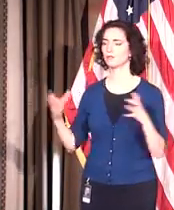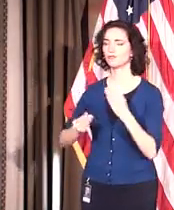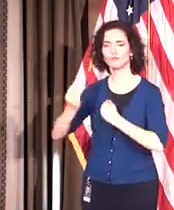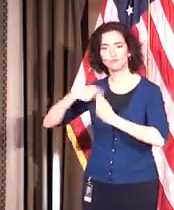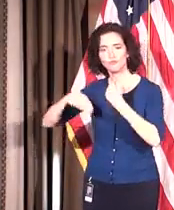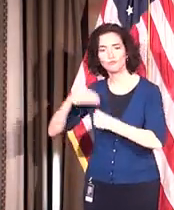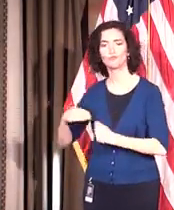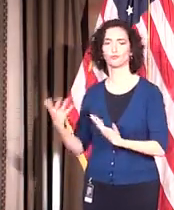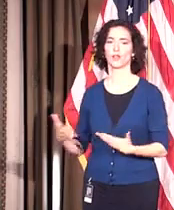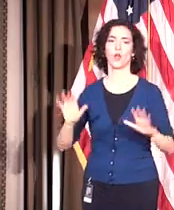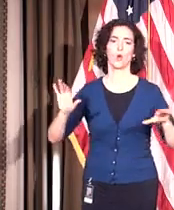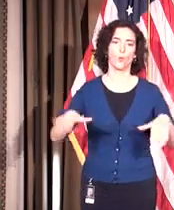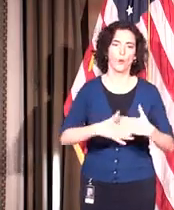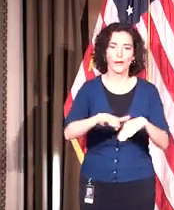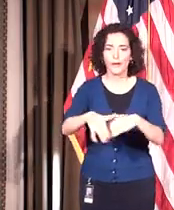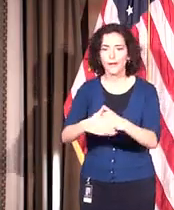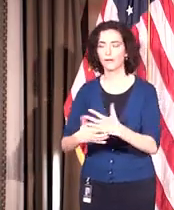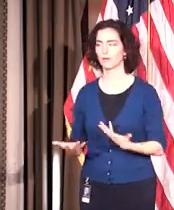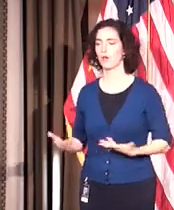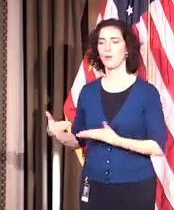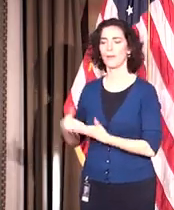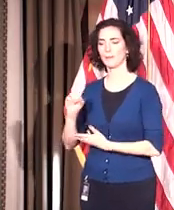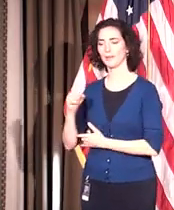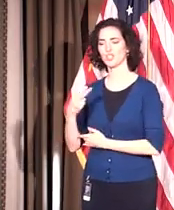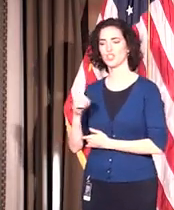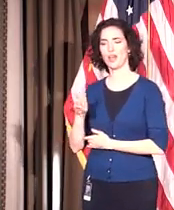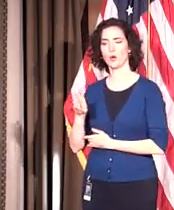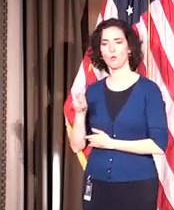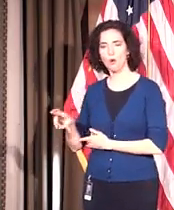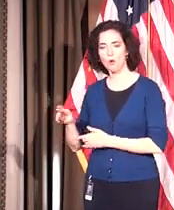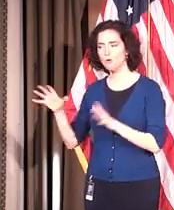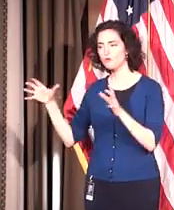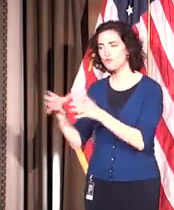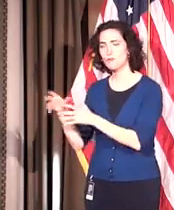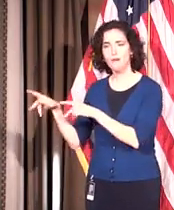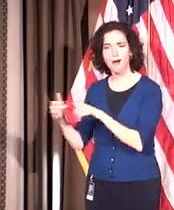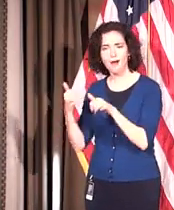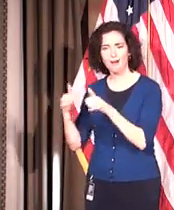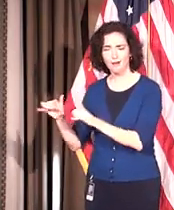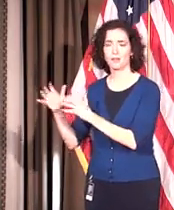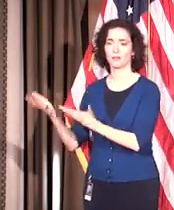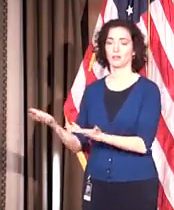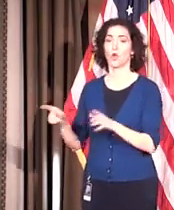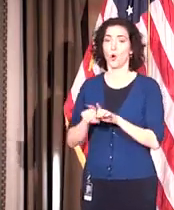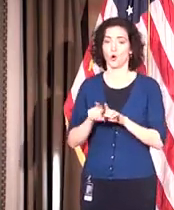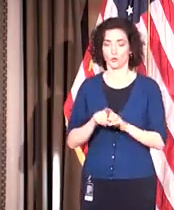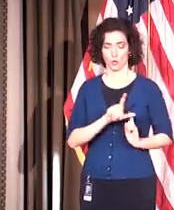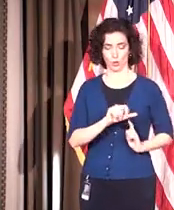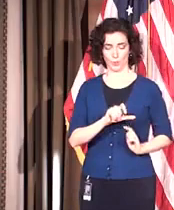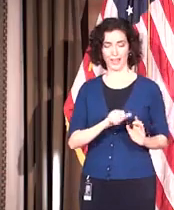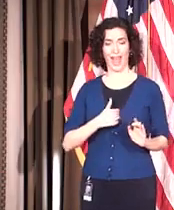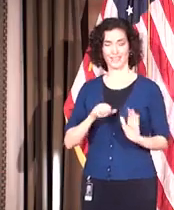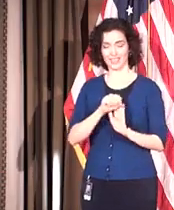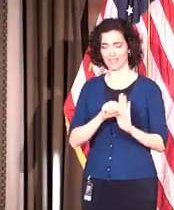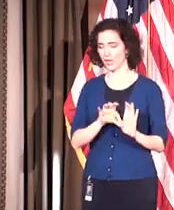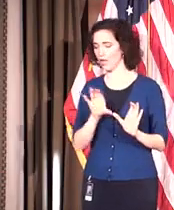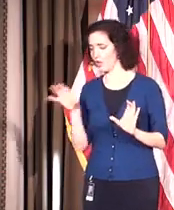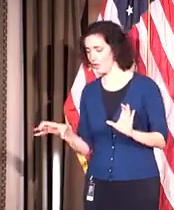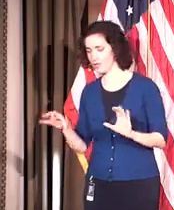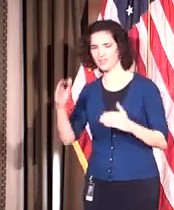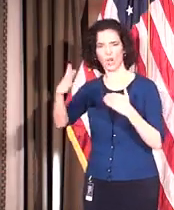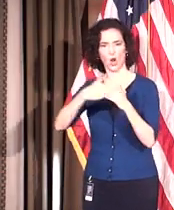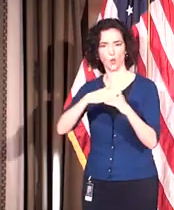and baby showers. Not only that, but we have sister states that are now bringing back